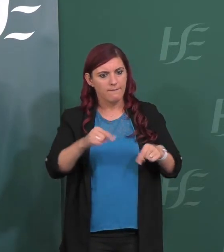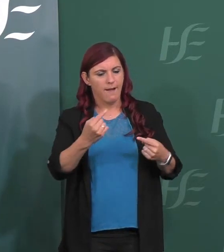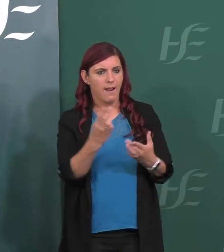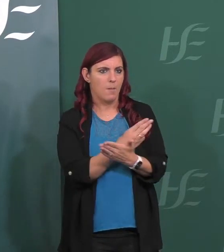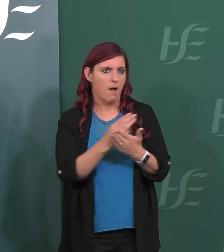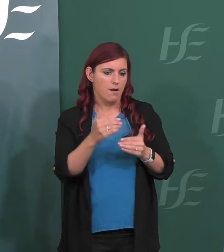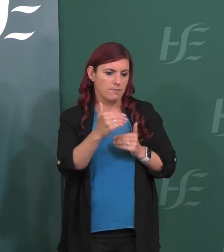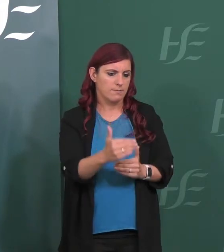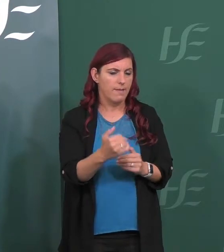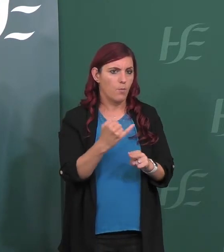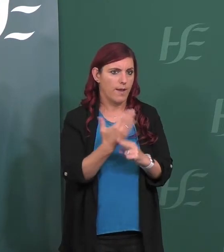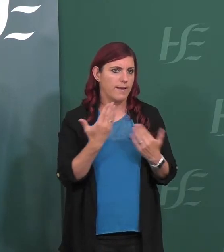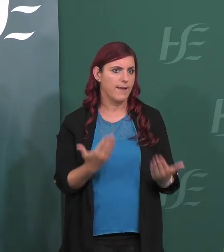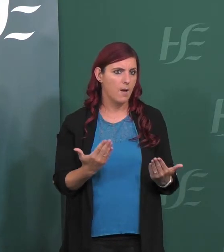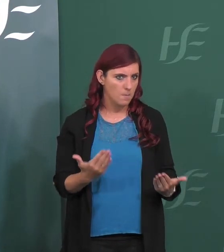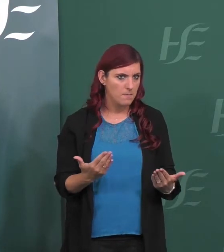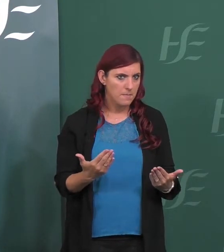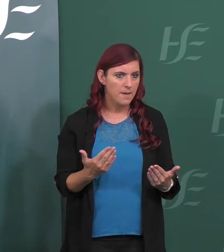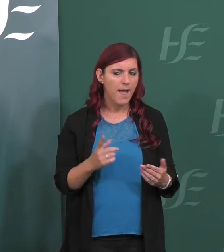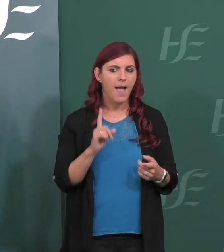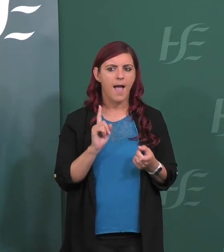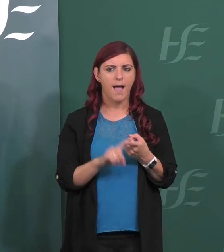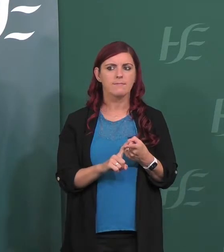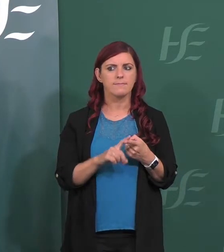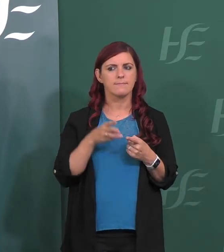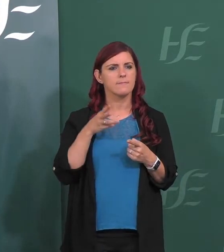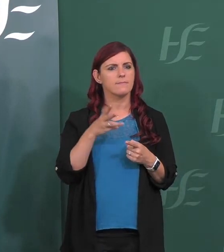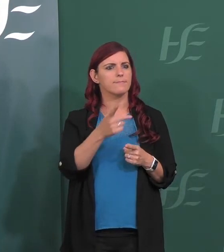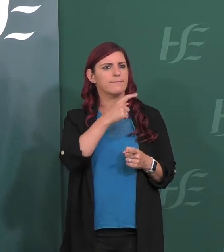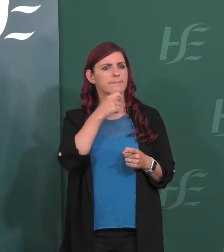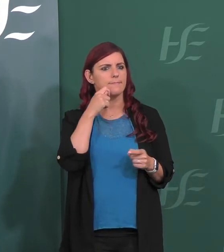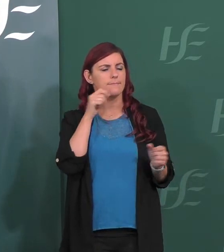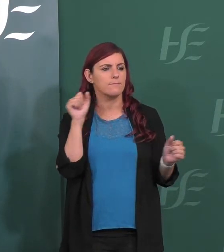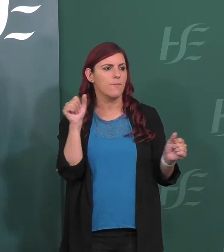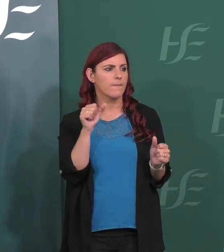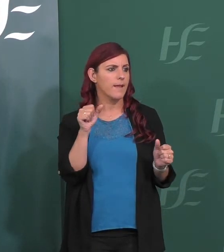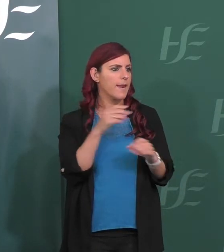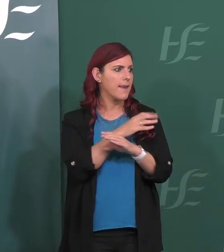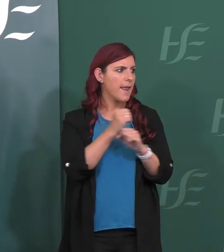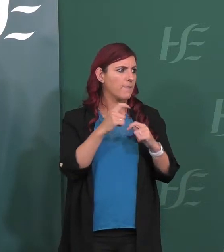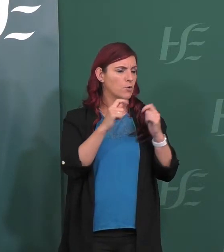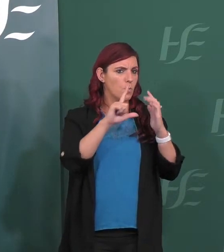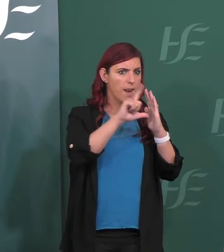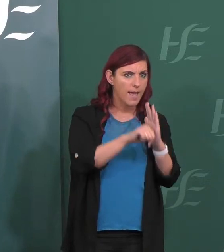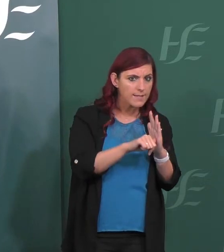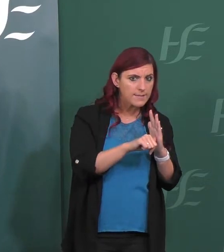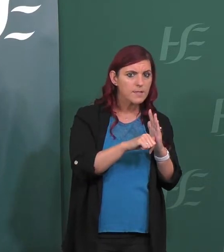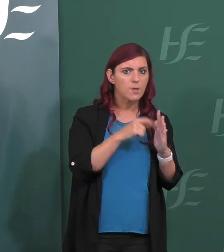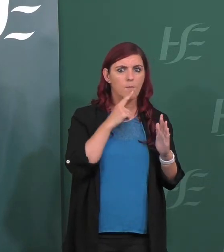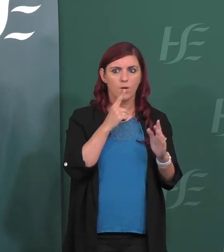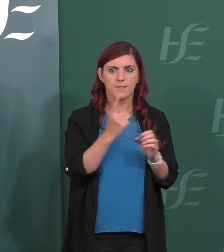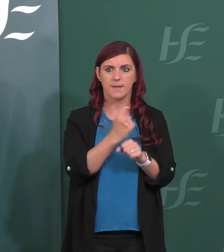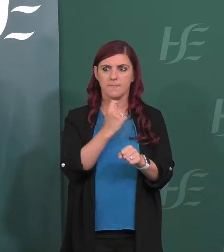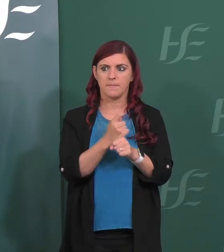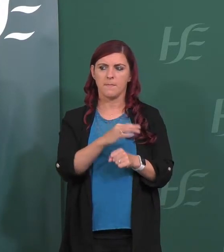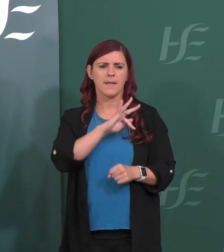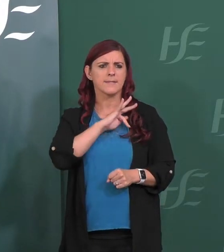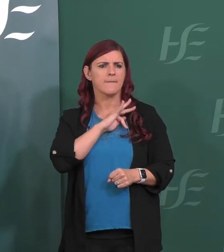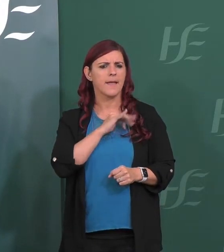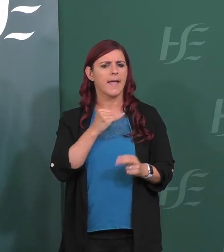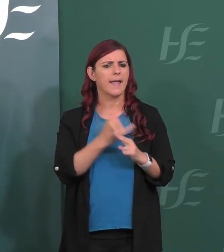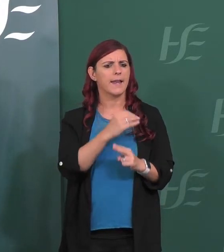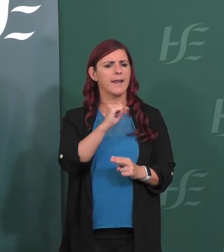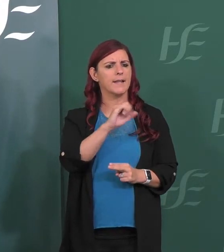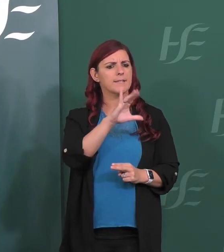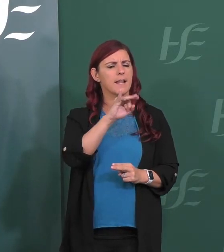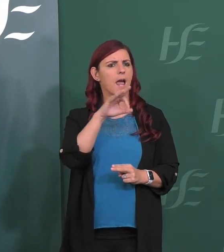in. And indeed, I have relayed recently again why it's never too late of an experience I did have personally in the Sligo